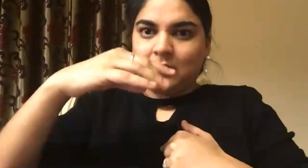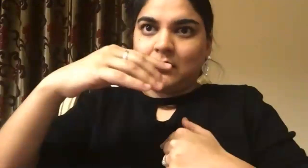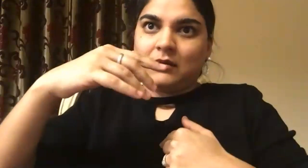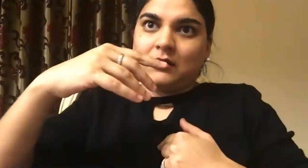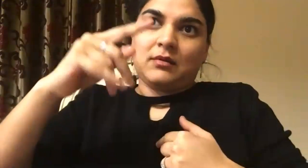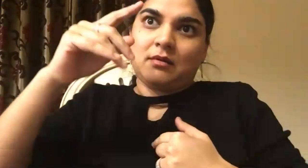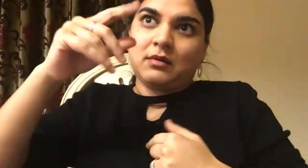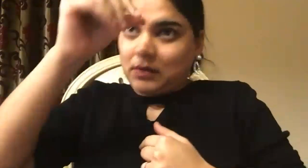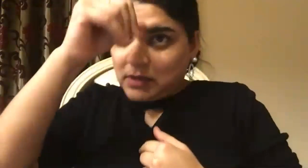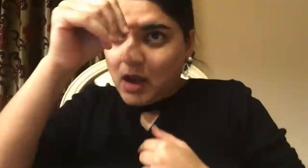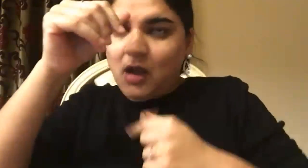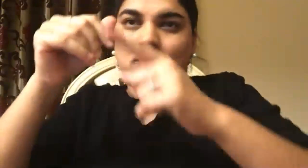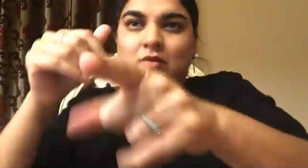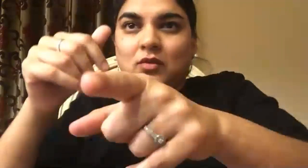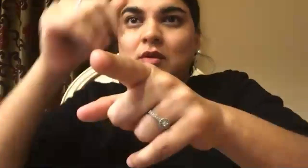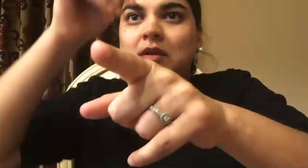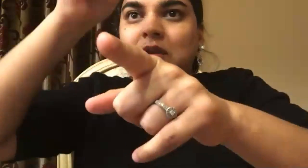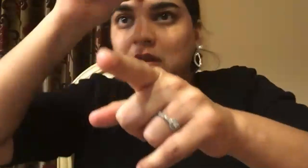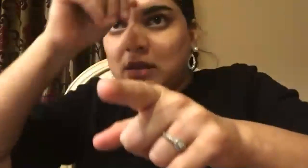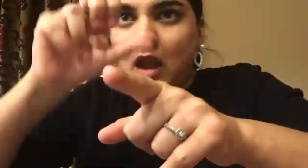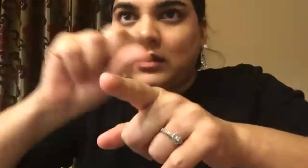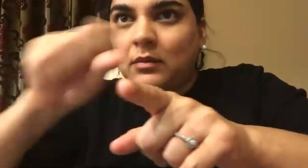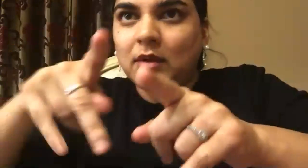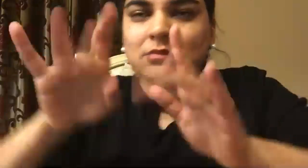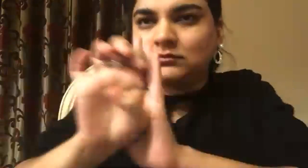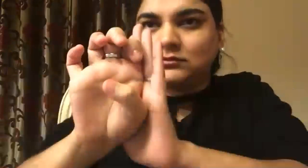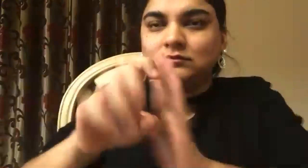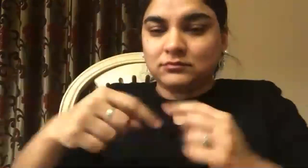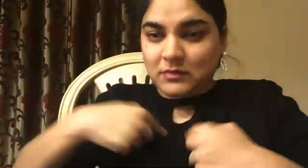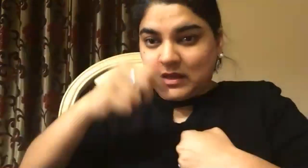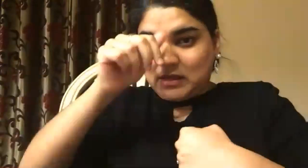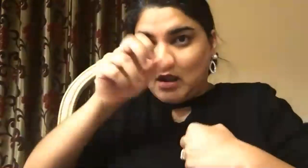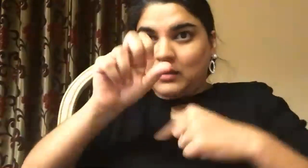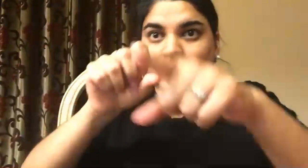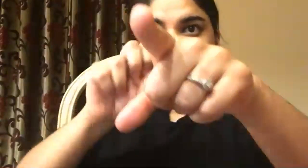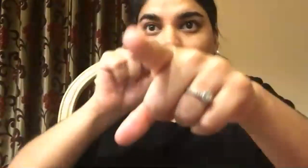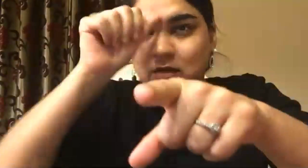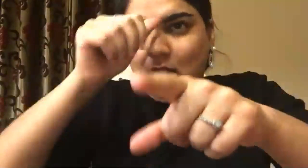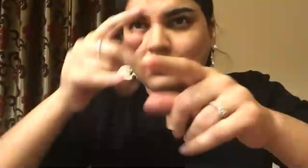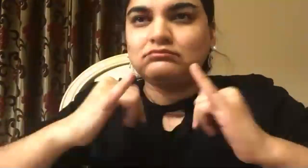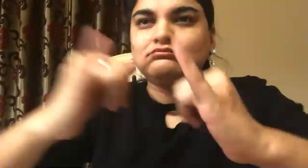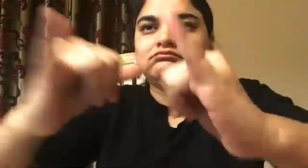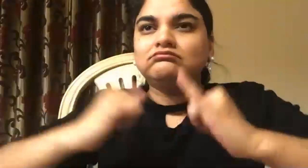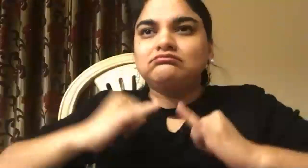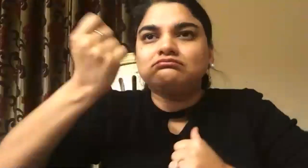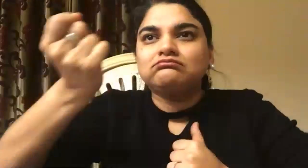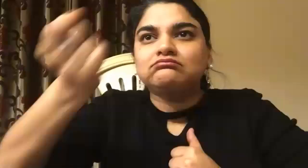You know, and that's something as a cultural person. You know, as an Indian person, if I have an Indian, for example, if I as an Indian person, if I